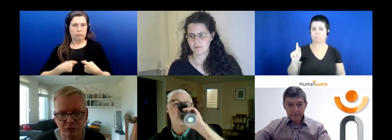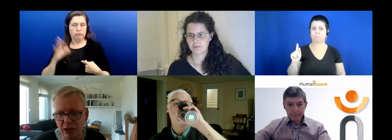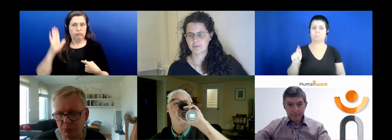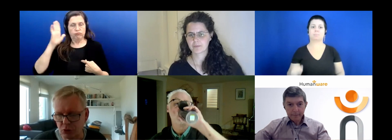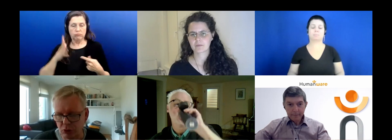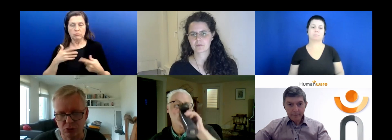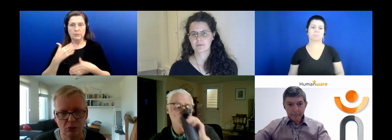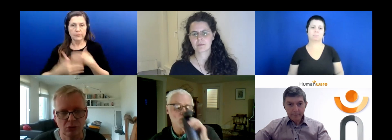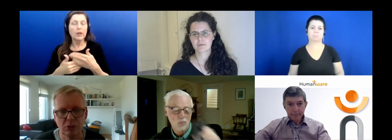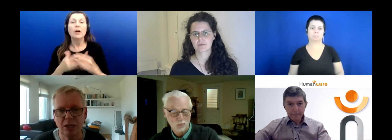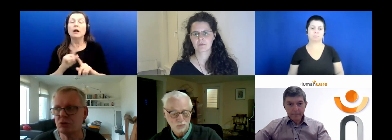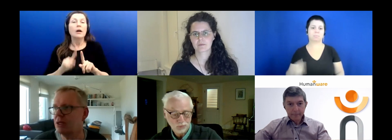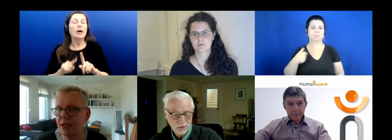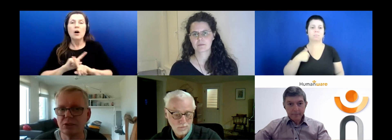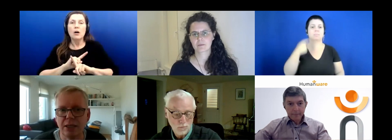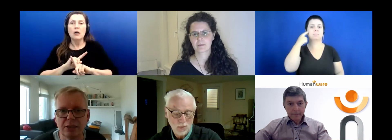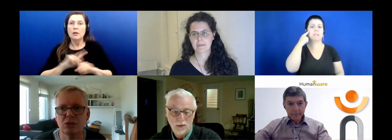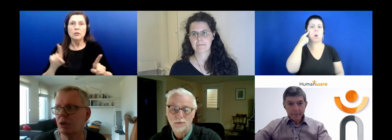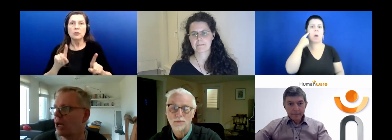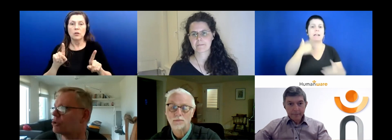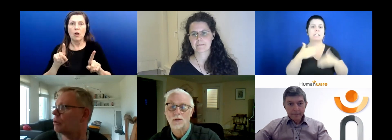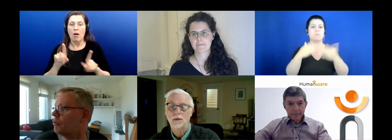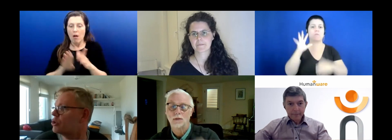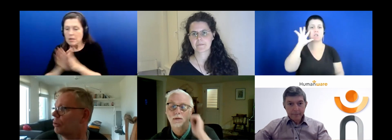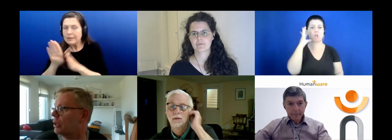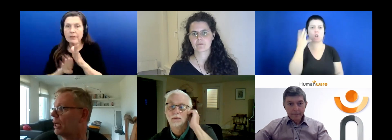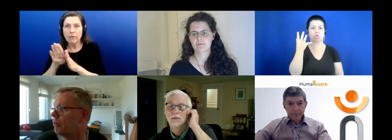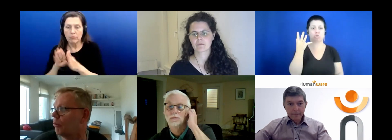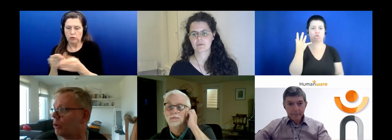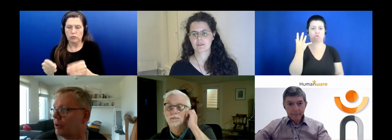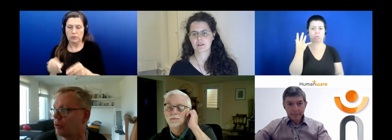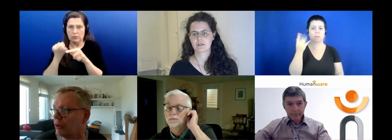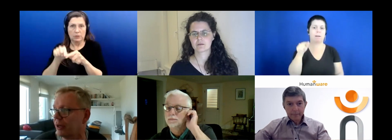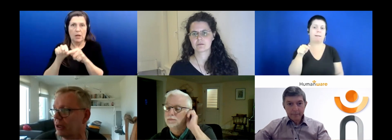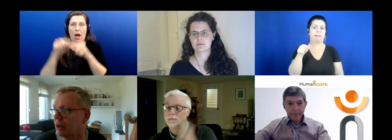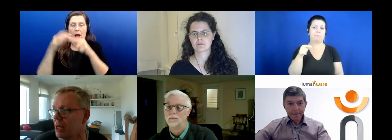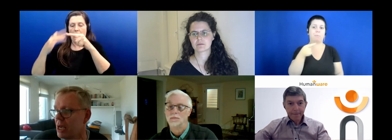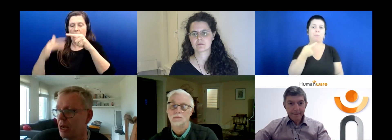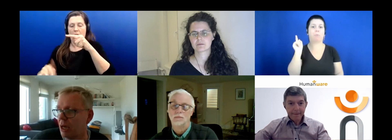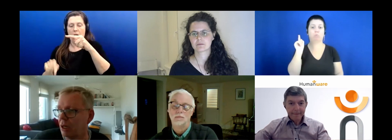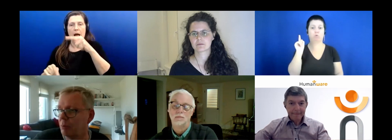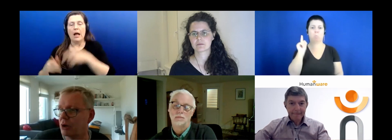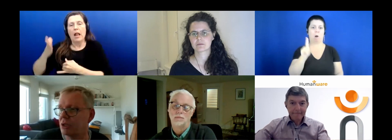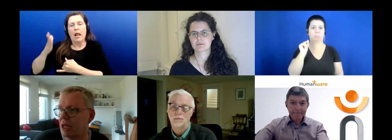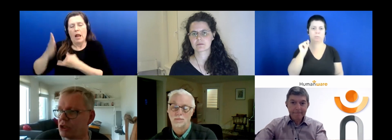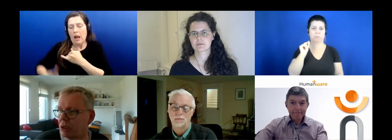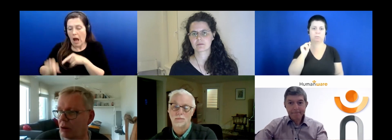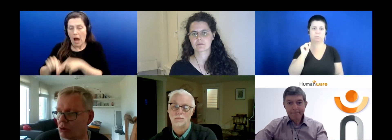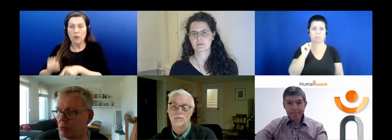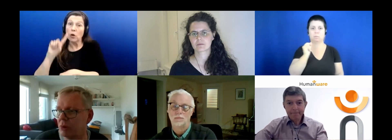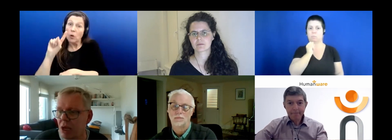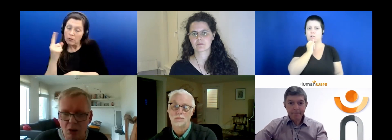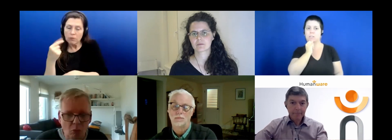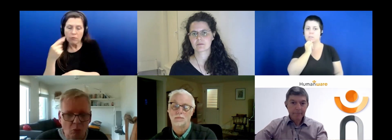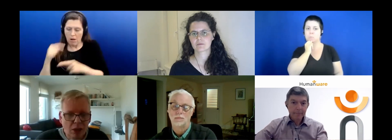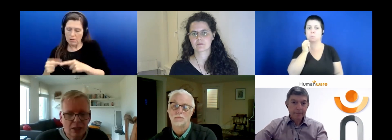to develop solutions. Actually, that is our last resort, like what we told in our presentation also.